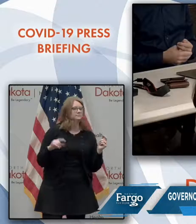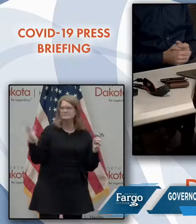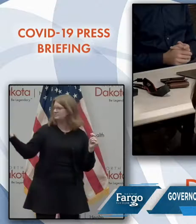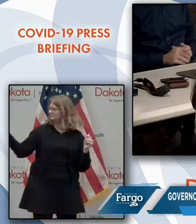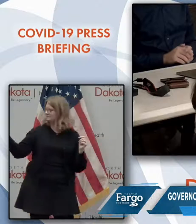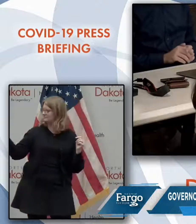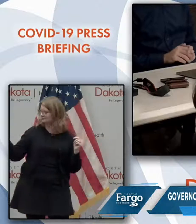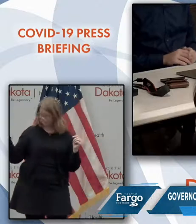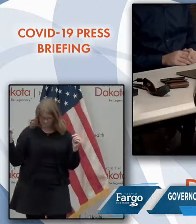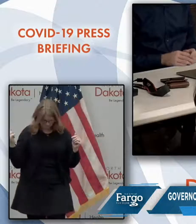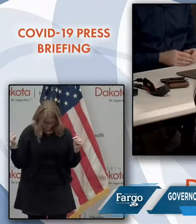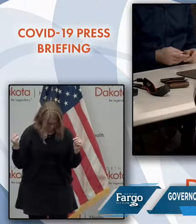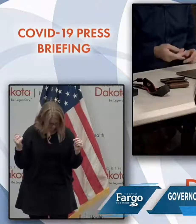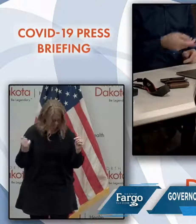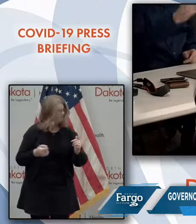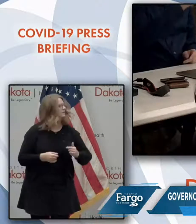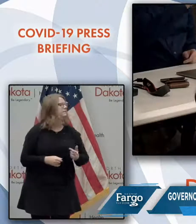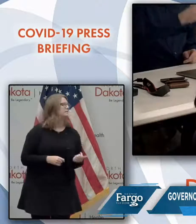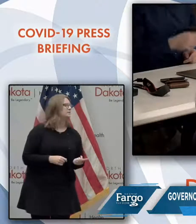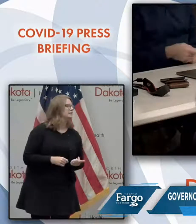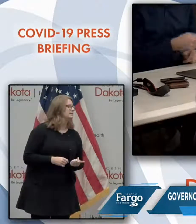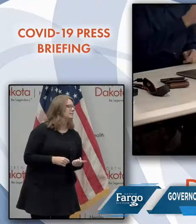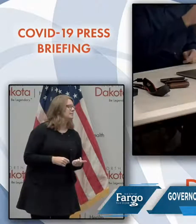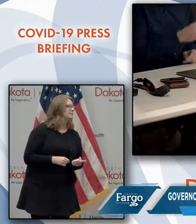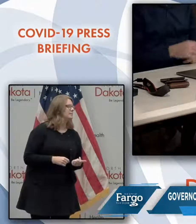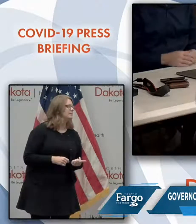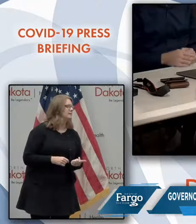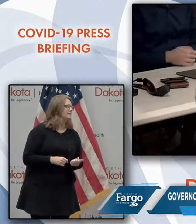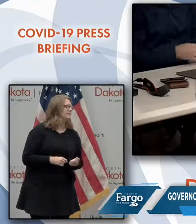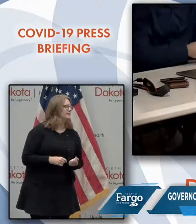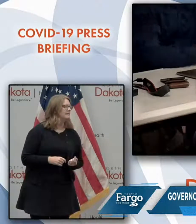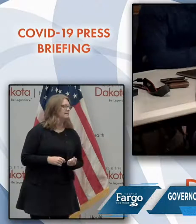here if you are going to be.